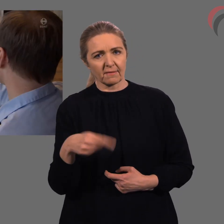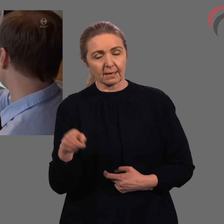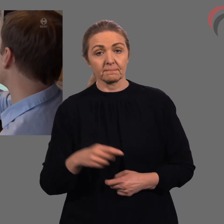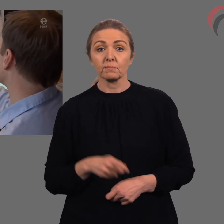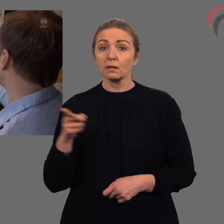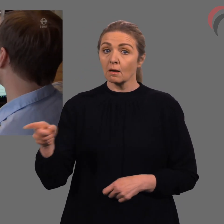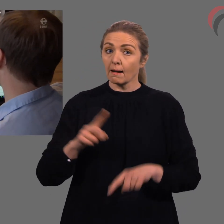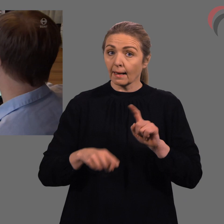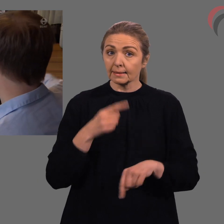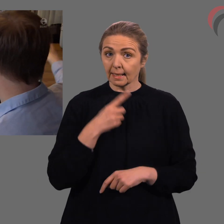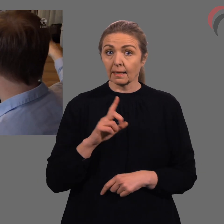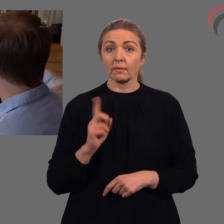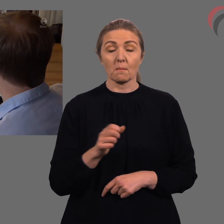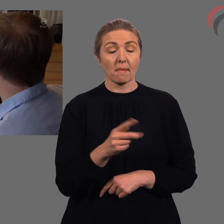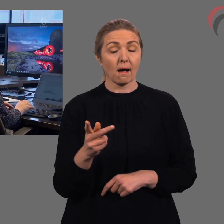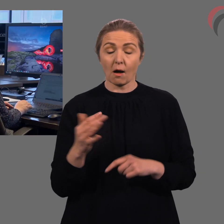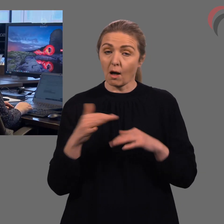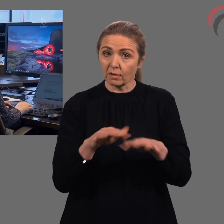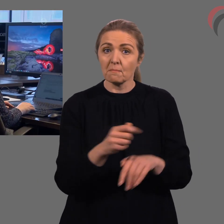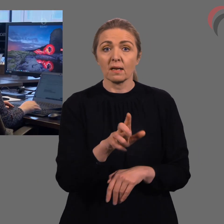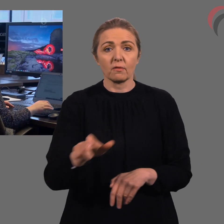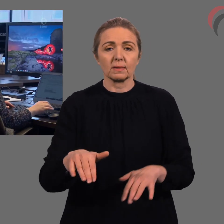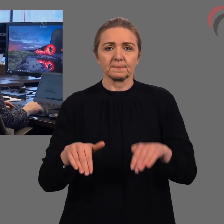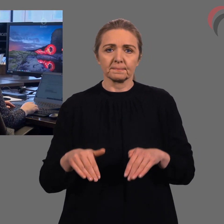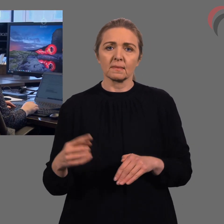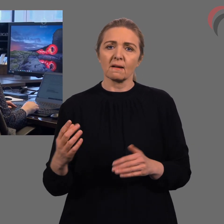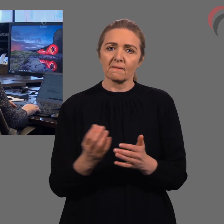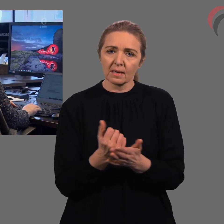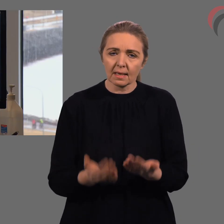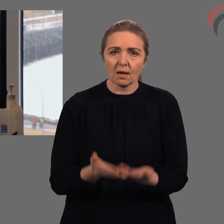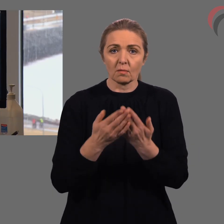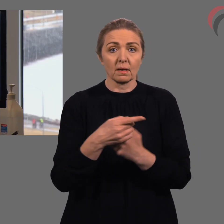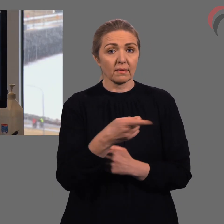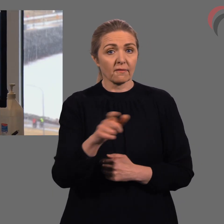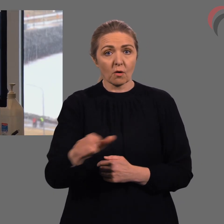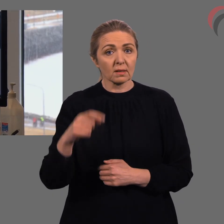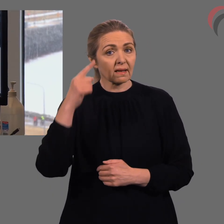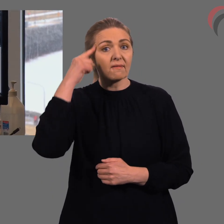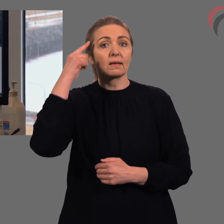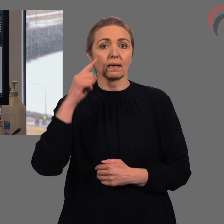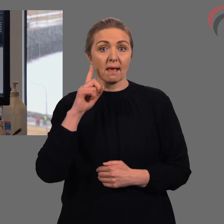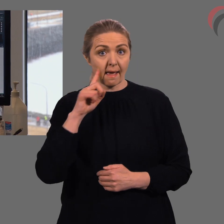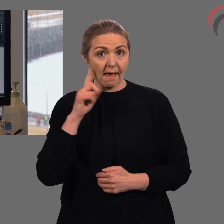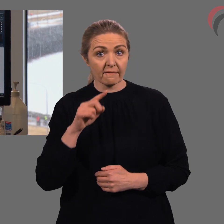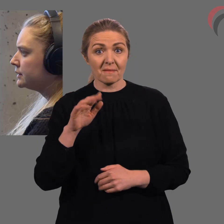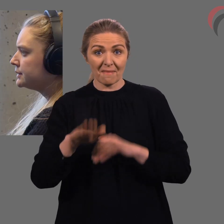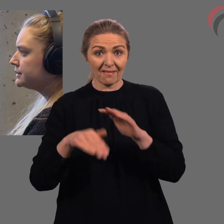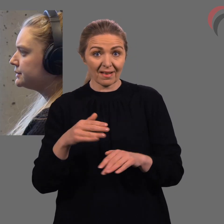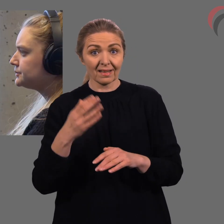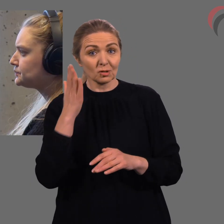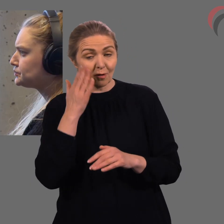Jordan segir að sökum þessa hiki margir við að leita sér aðstoðar því þau áttu sig ekki á hve mikið vinnst með